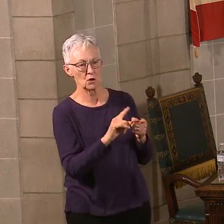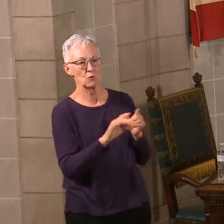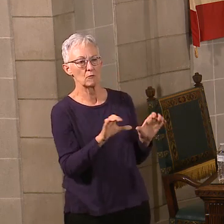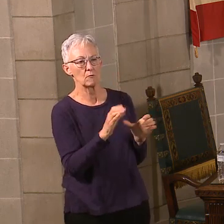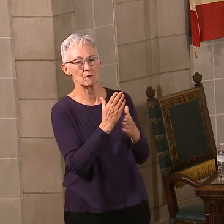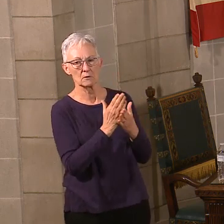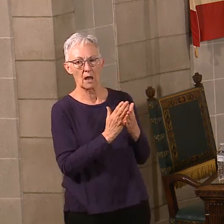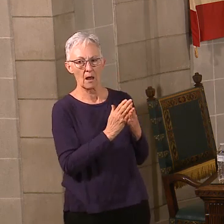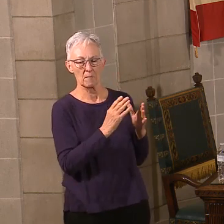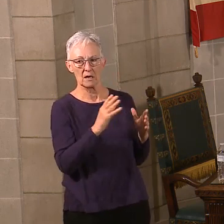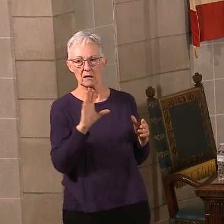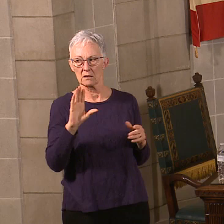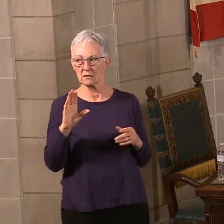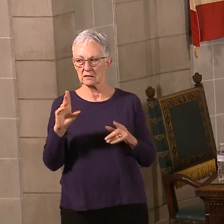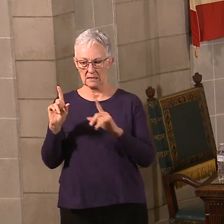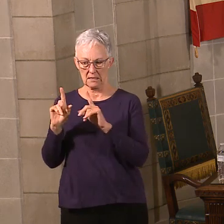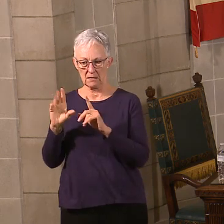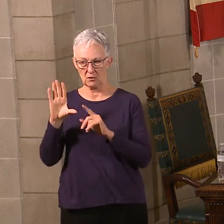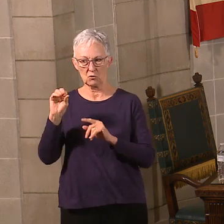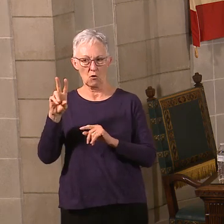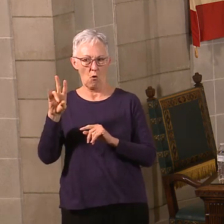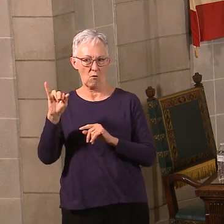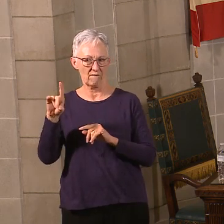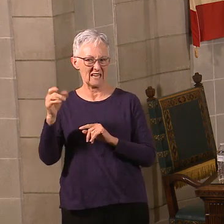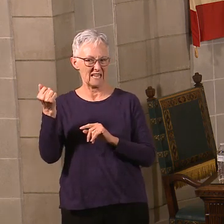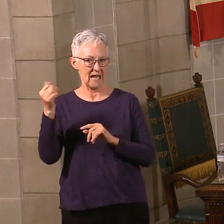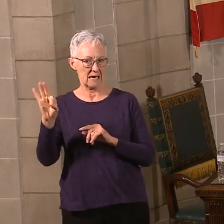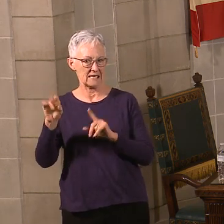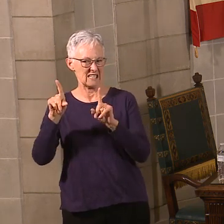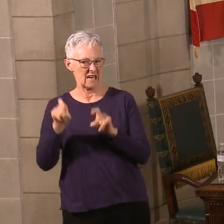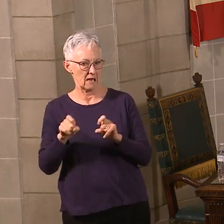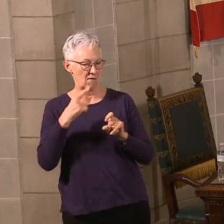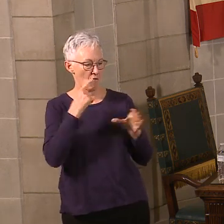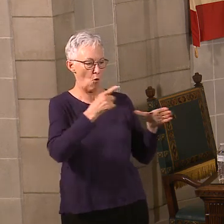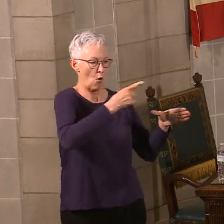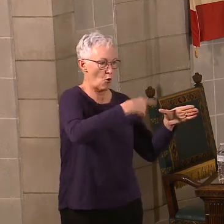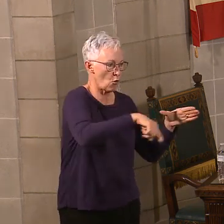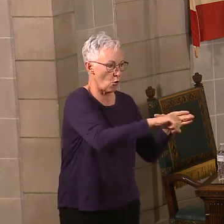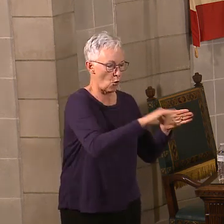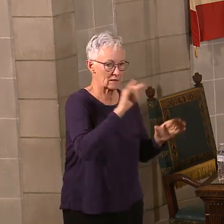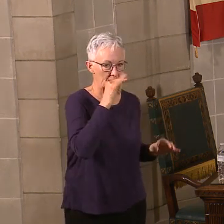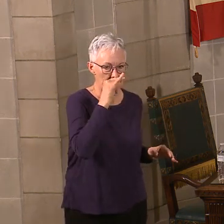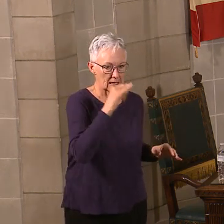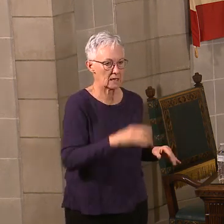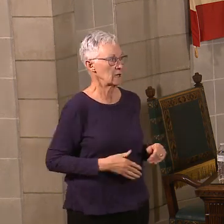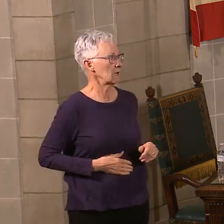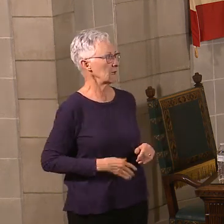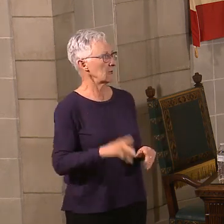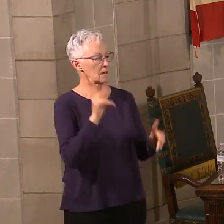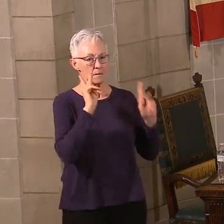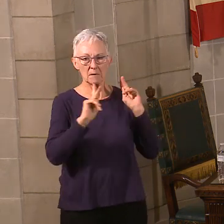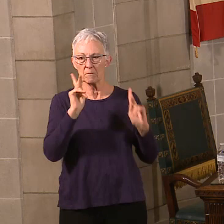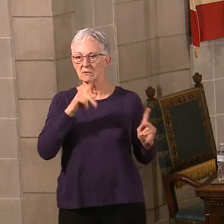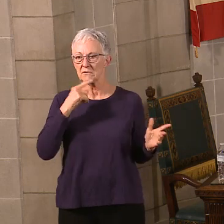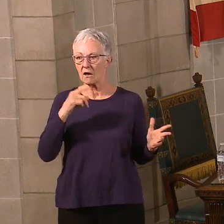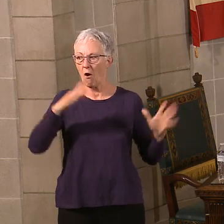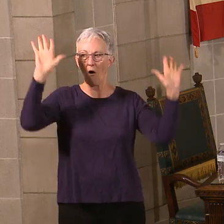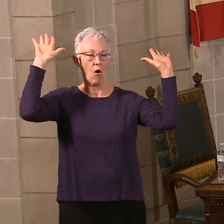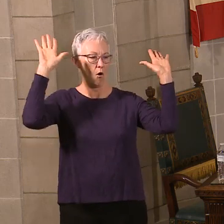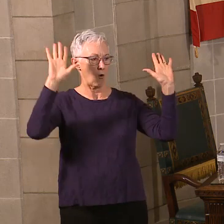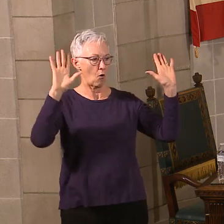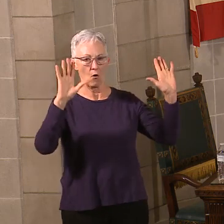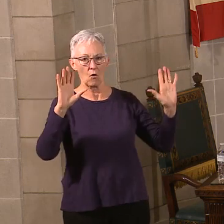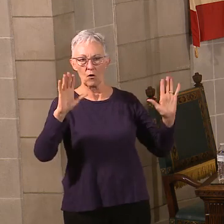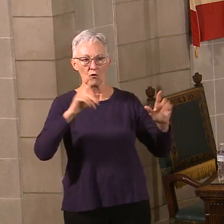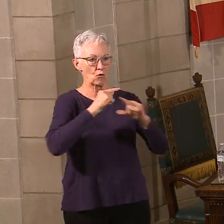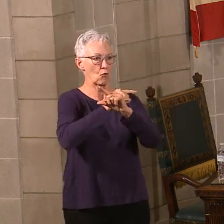some rumors out there about the National Guard being mobilized and so forth. Those rumors are not true. Please don't spread those things on social media. If you see that,